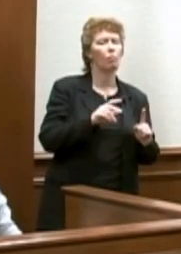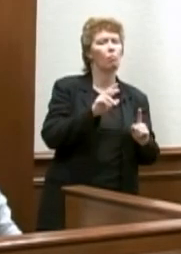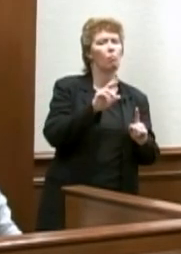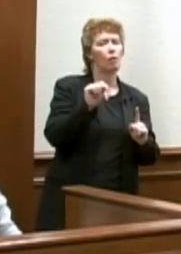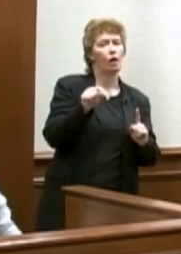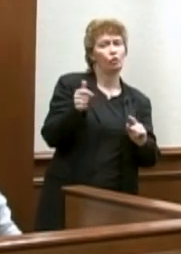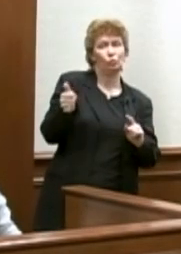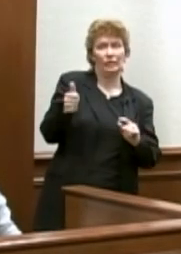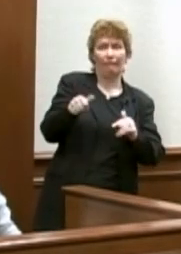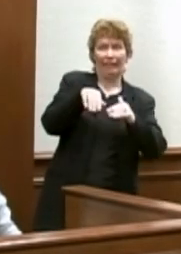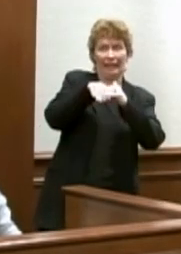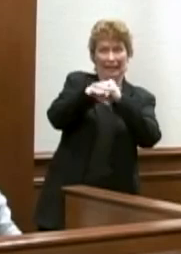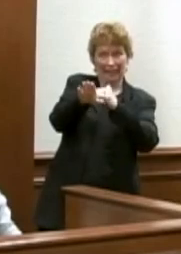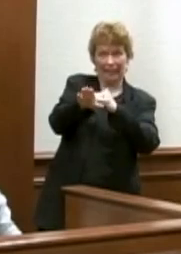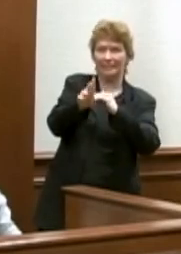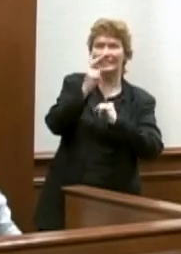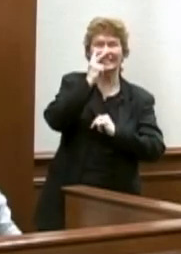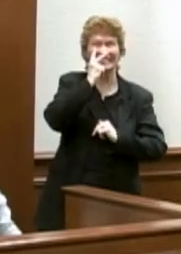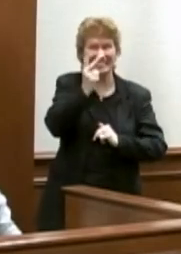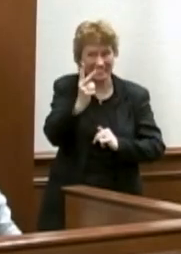doing.